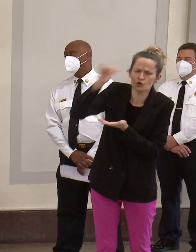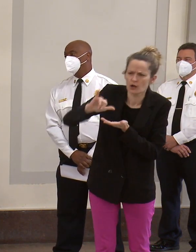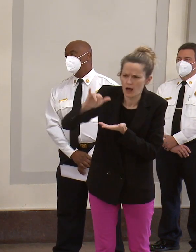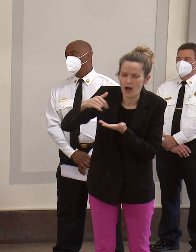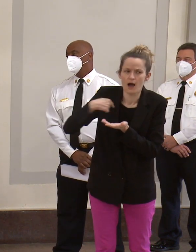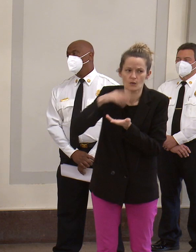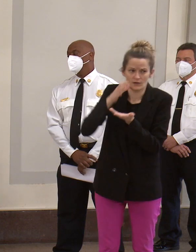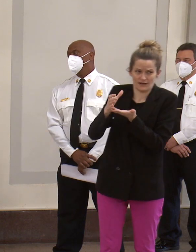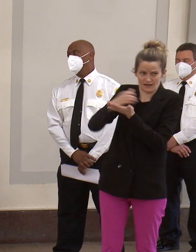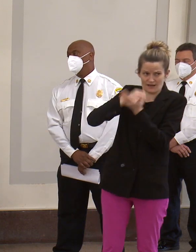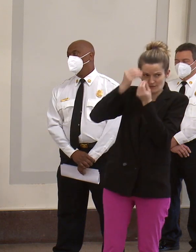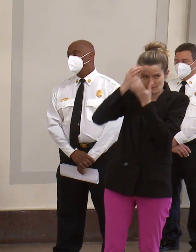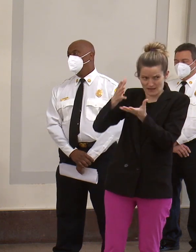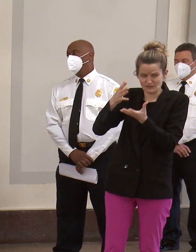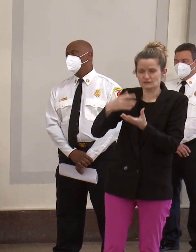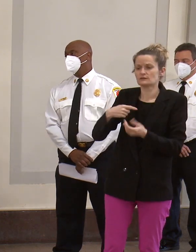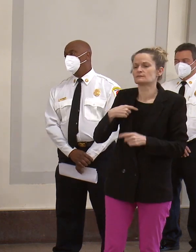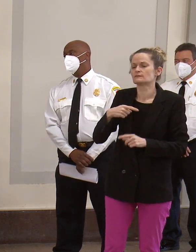her go further on that.